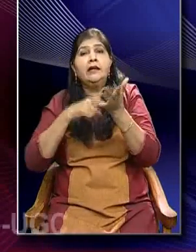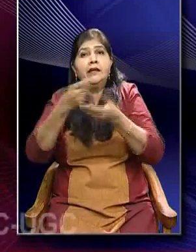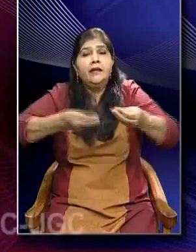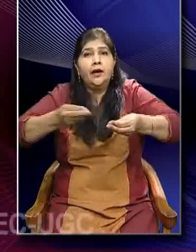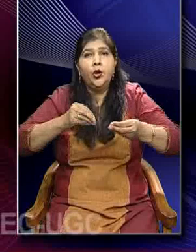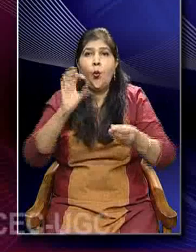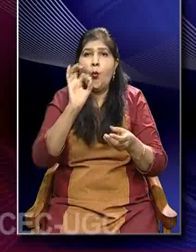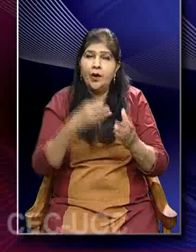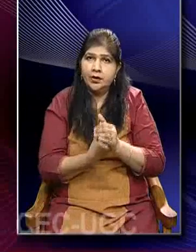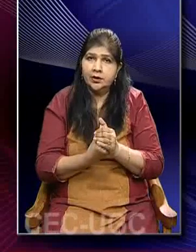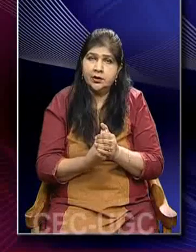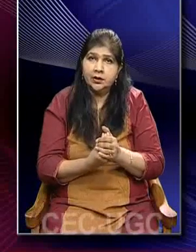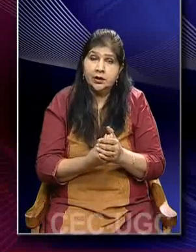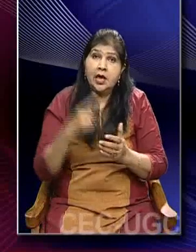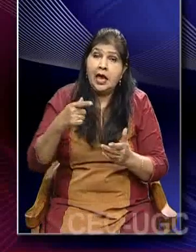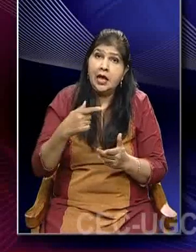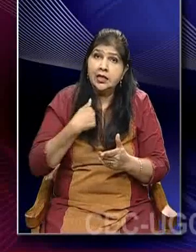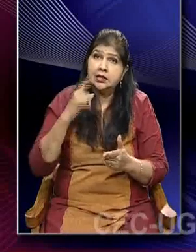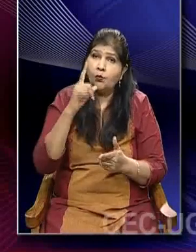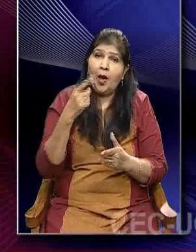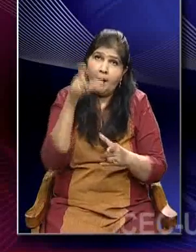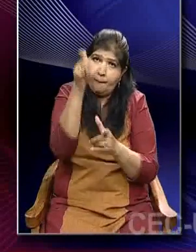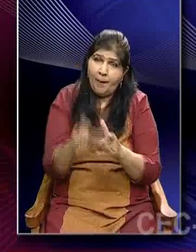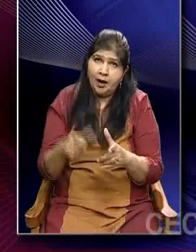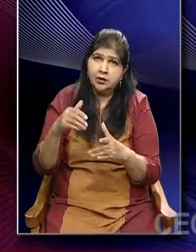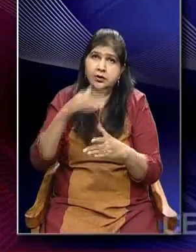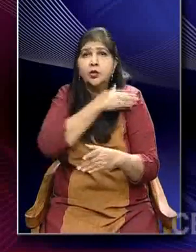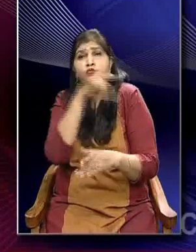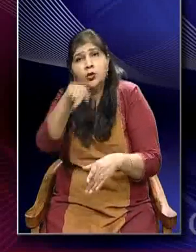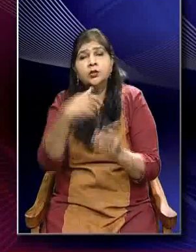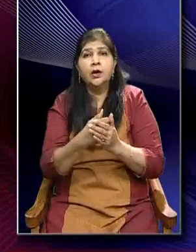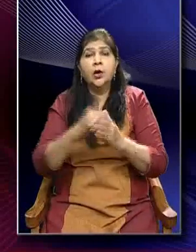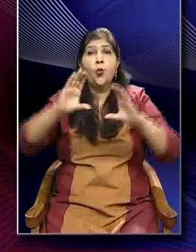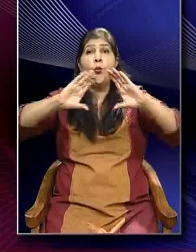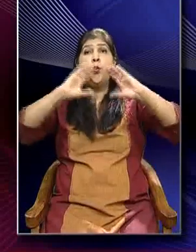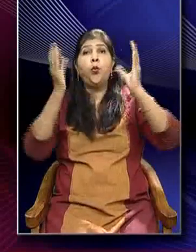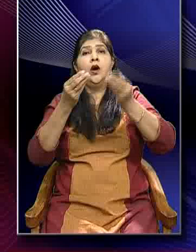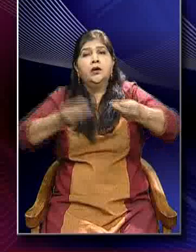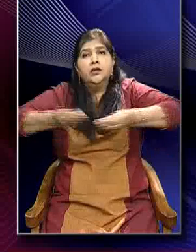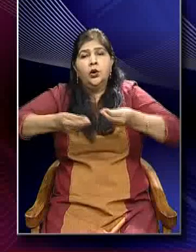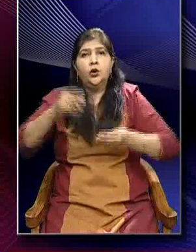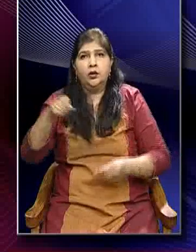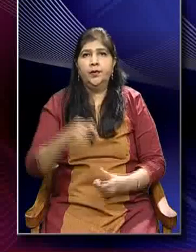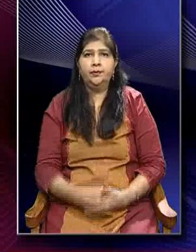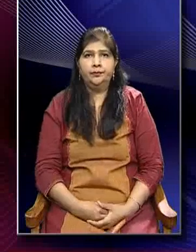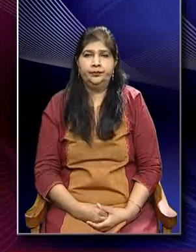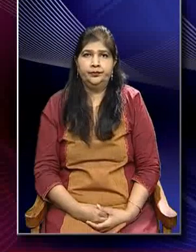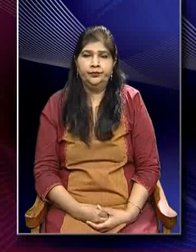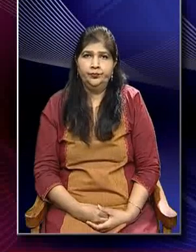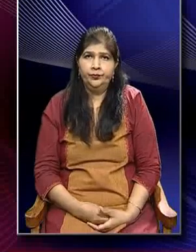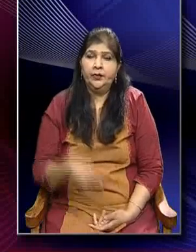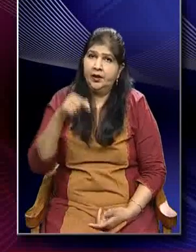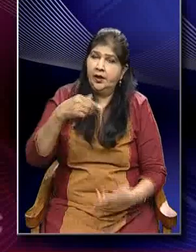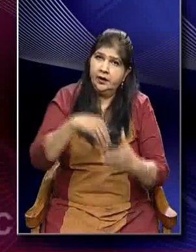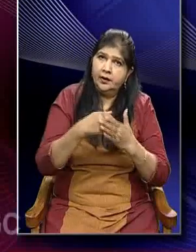Organization as an anchor of world economy.